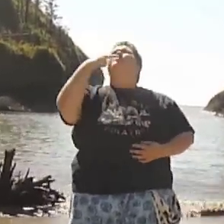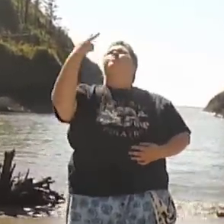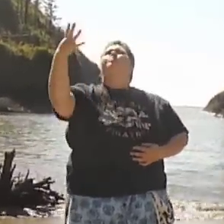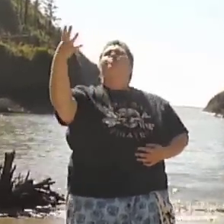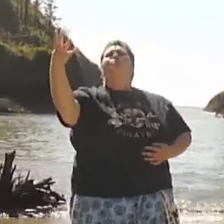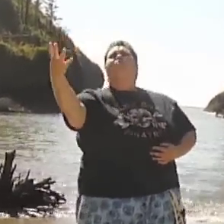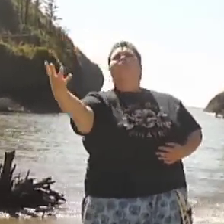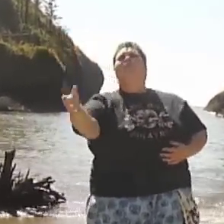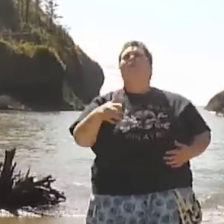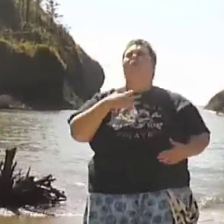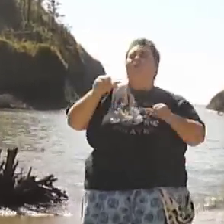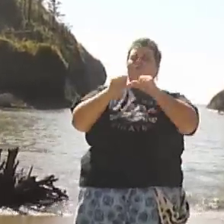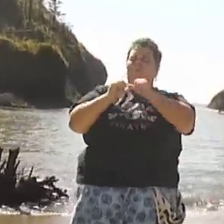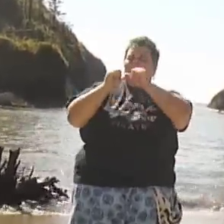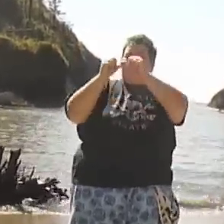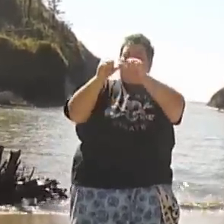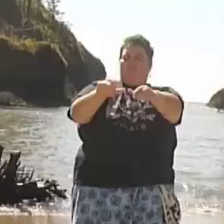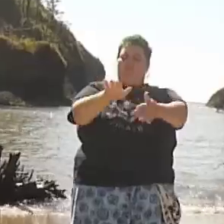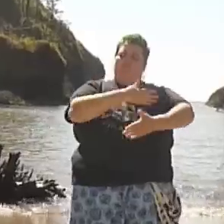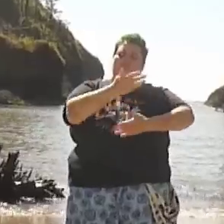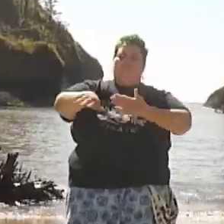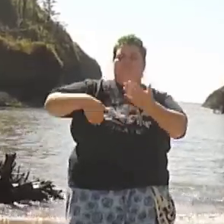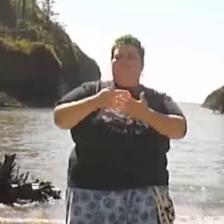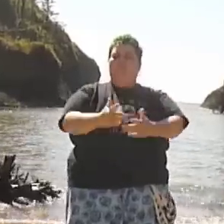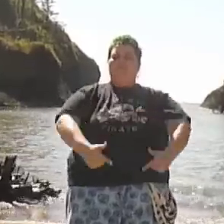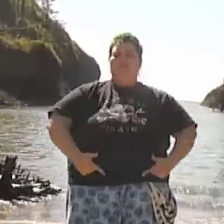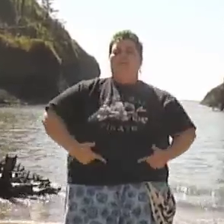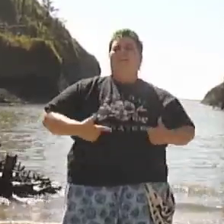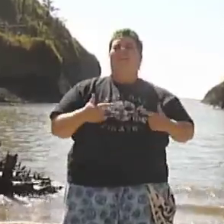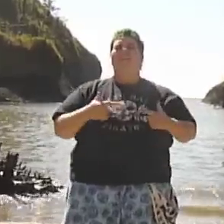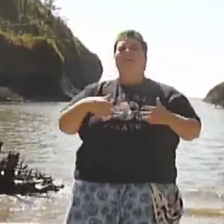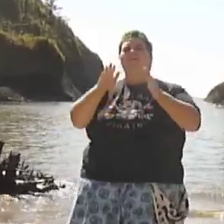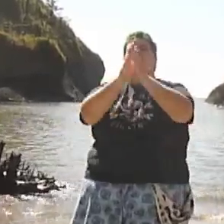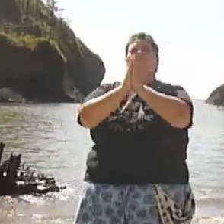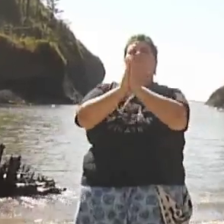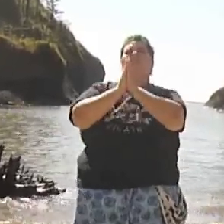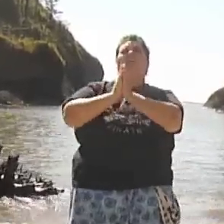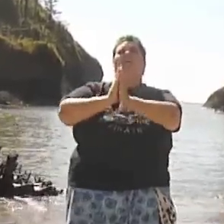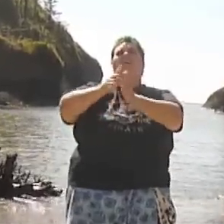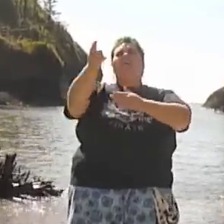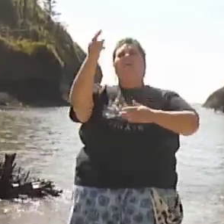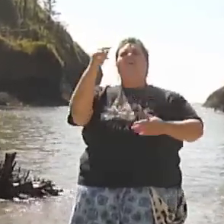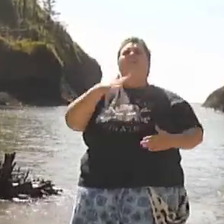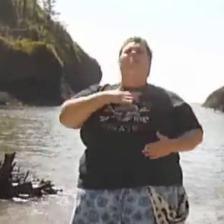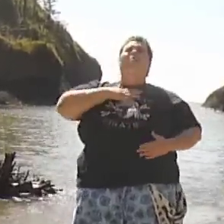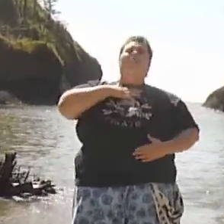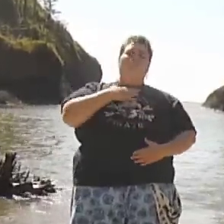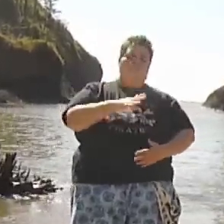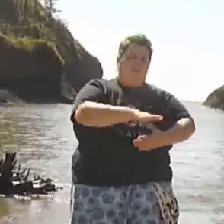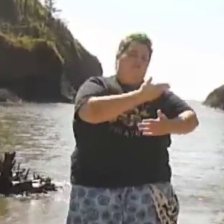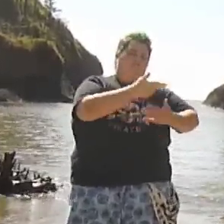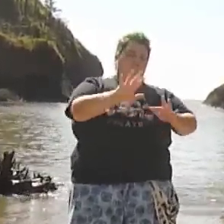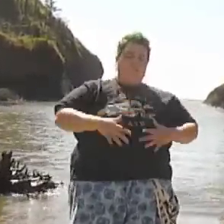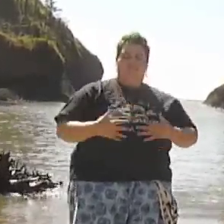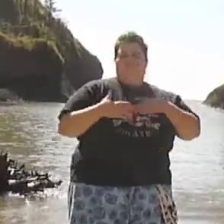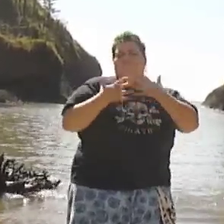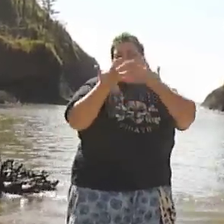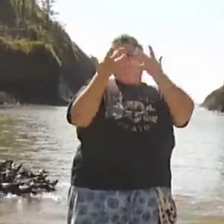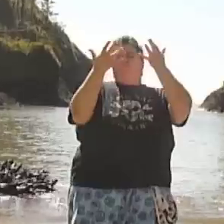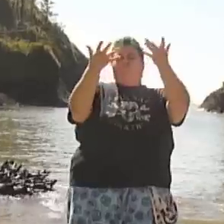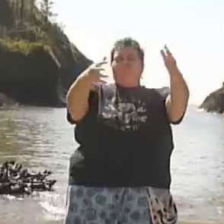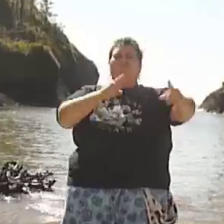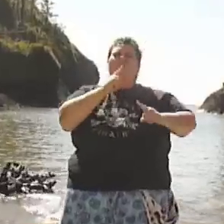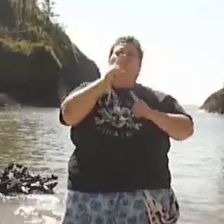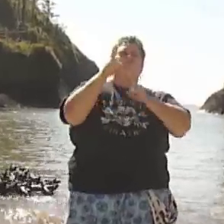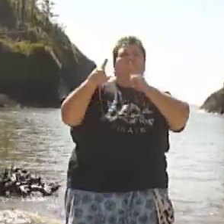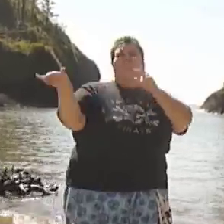La Sirène, I pray to La Sirène, La Sirène. Let what flows through me prove as true as though